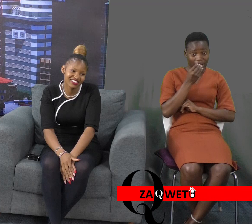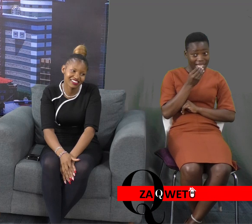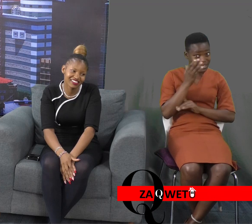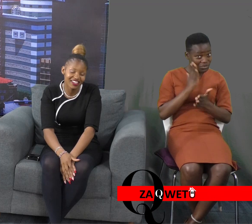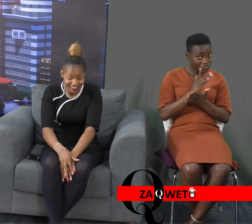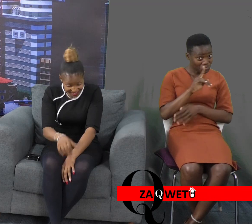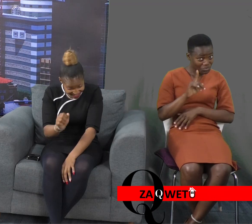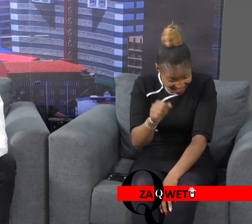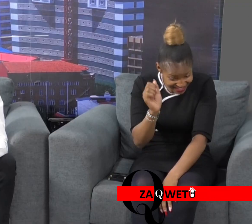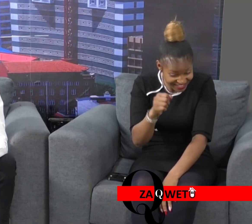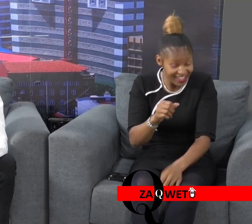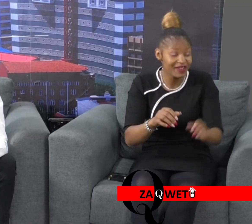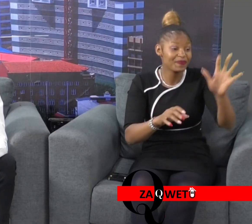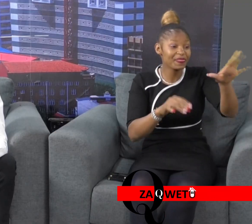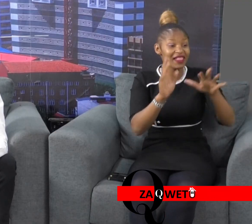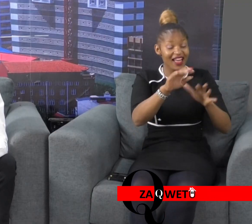product? Yes. Yeah?